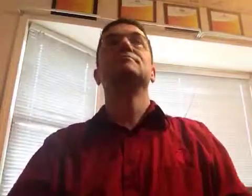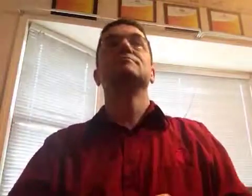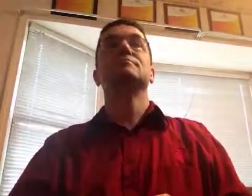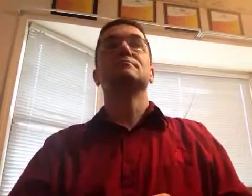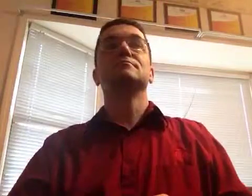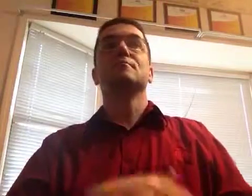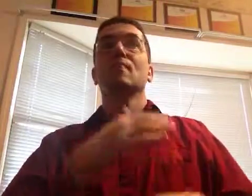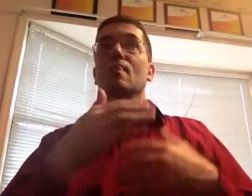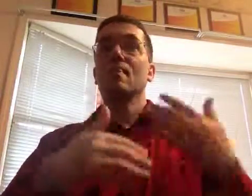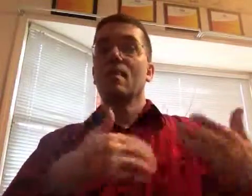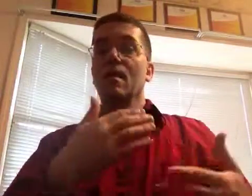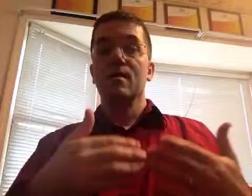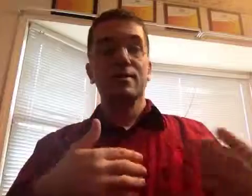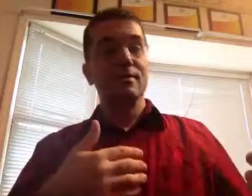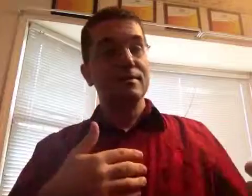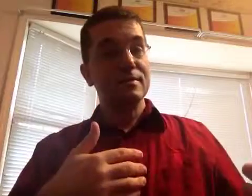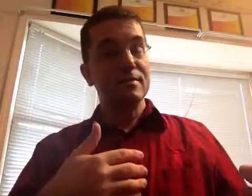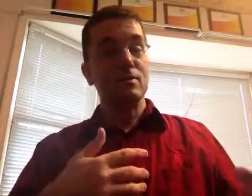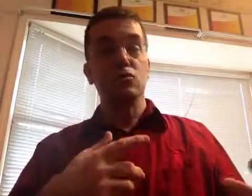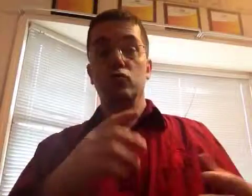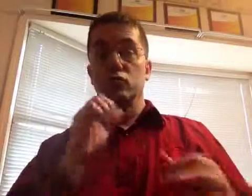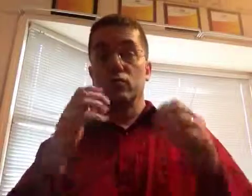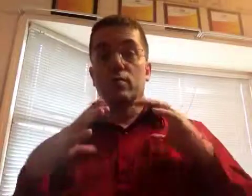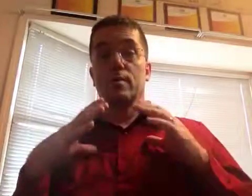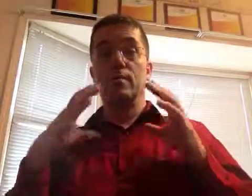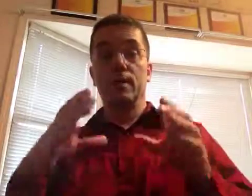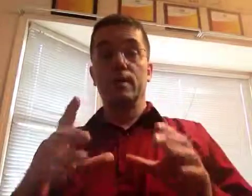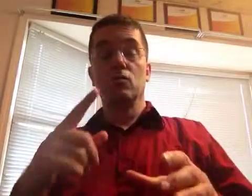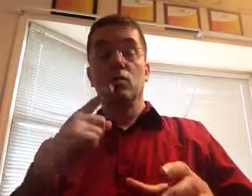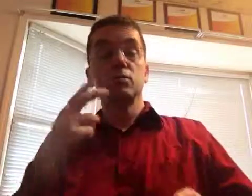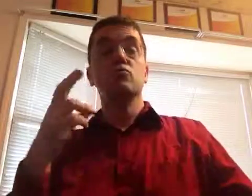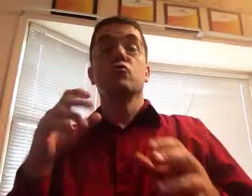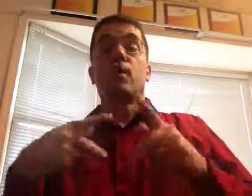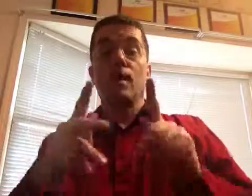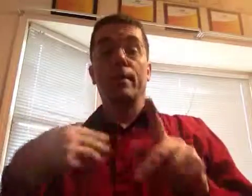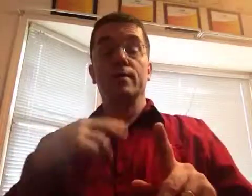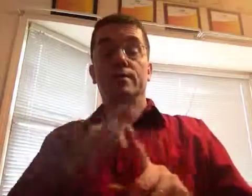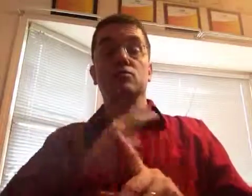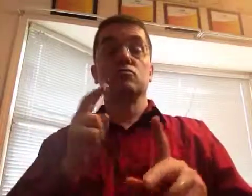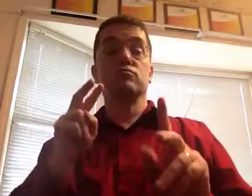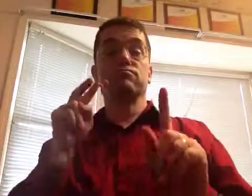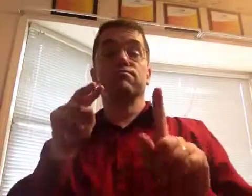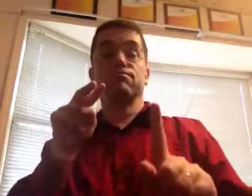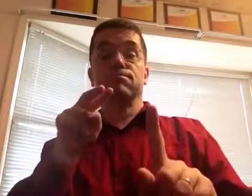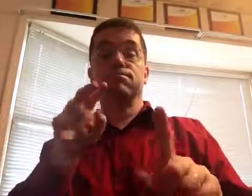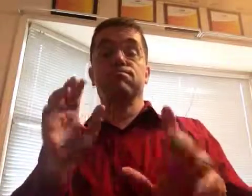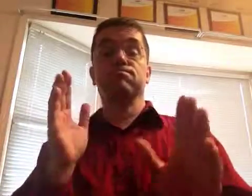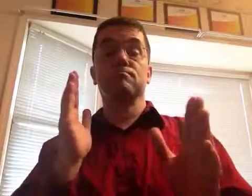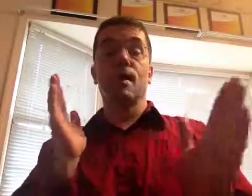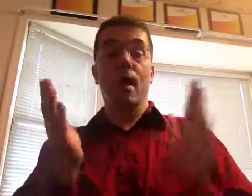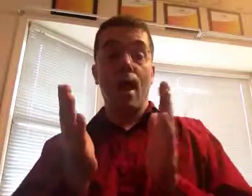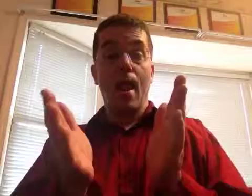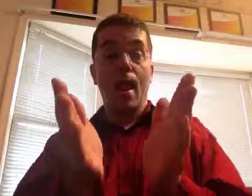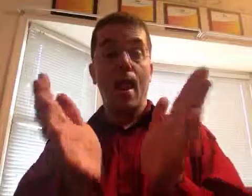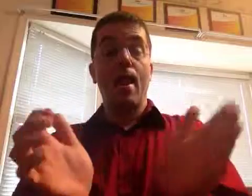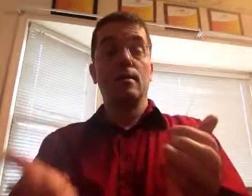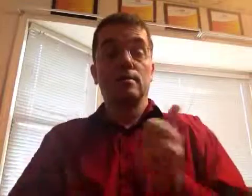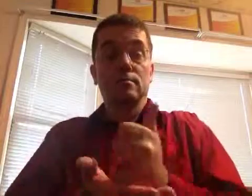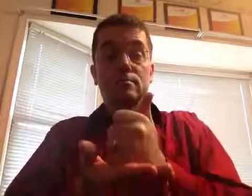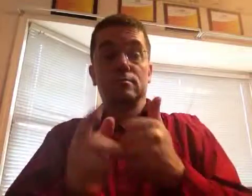You guys are you're committing to us and allowing us to look over your shoulder and kind of interfere in your life during this first 6 months